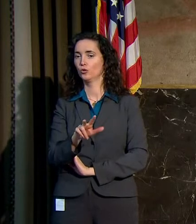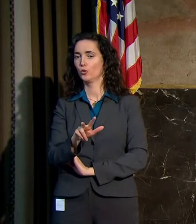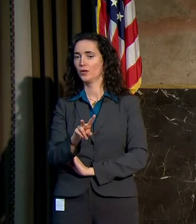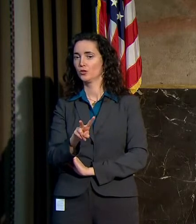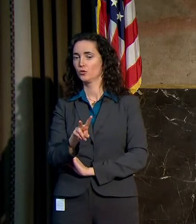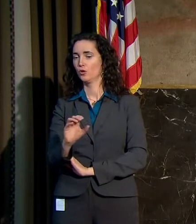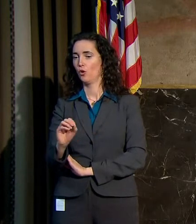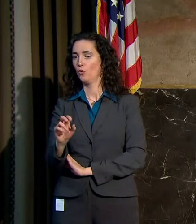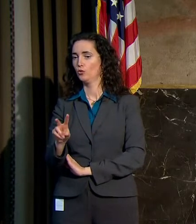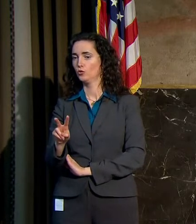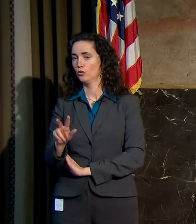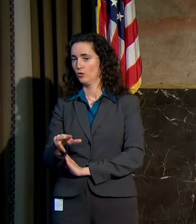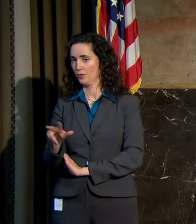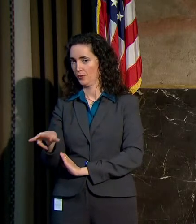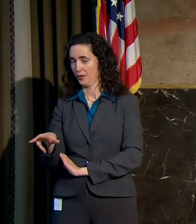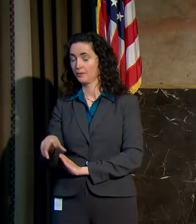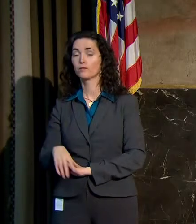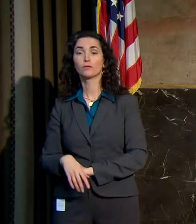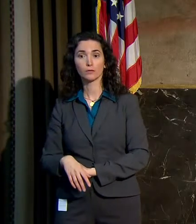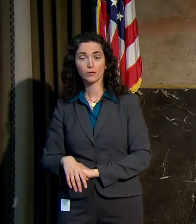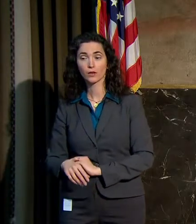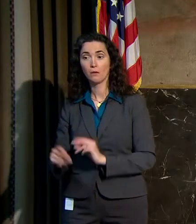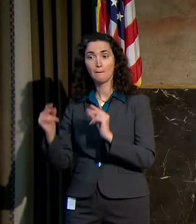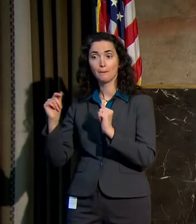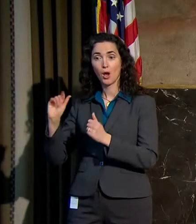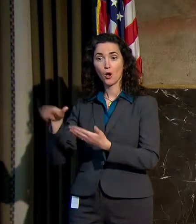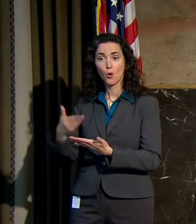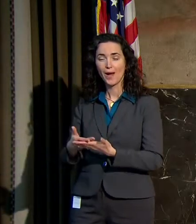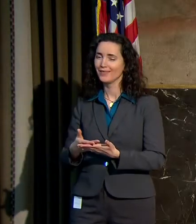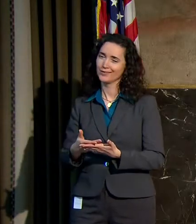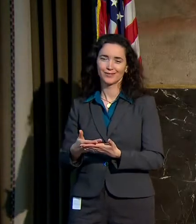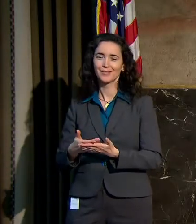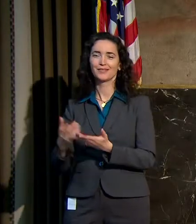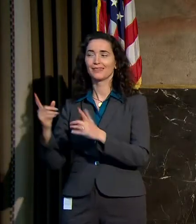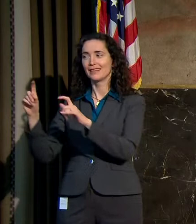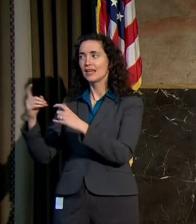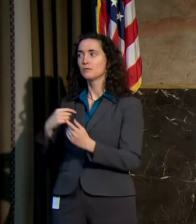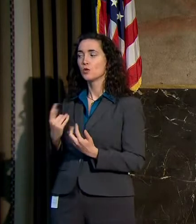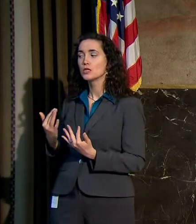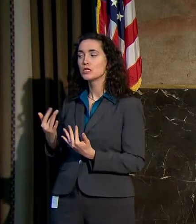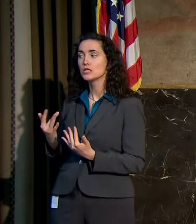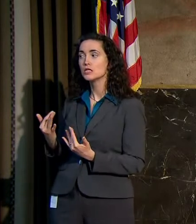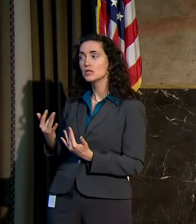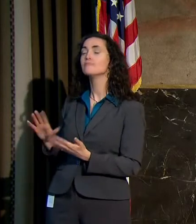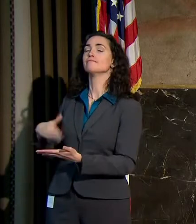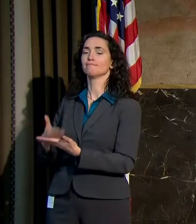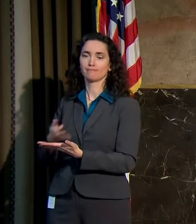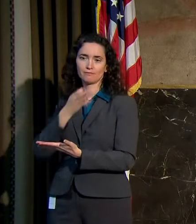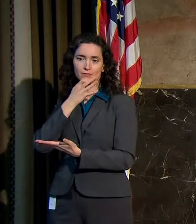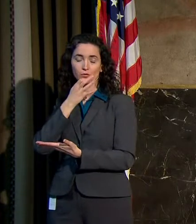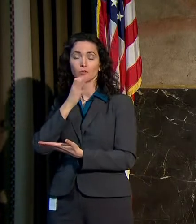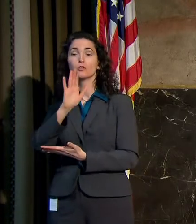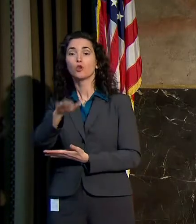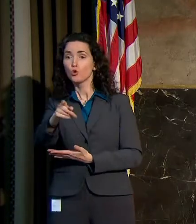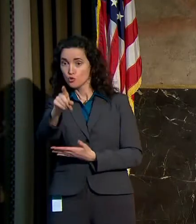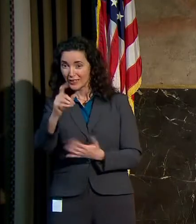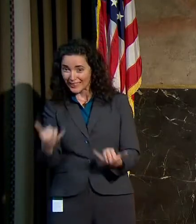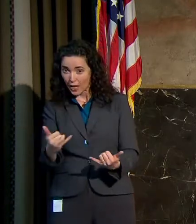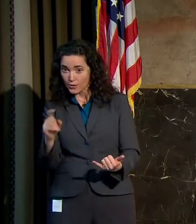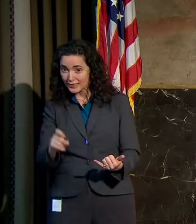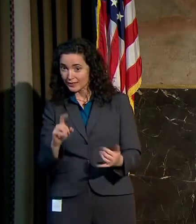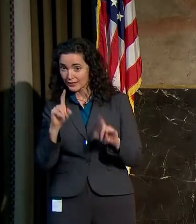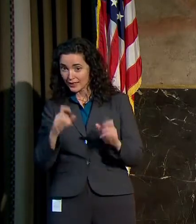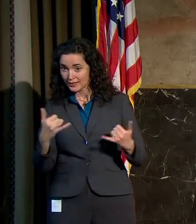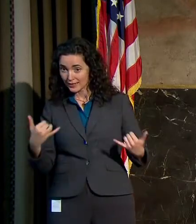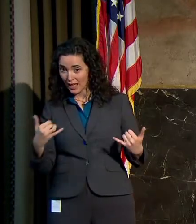Now, there's going to be some period of time before those tests come in, obviously. If you are in need of a test, and you should know that on any given